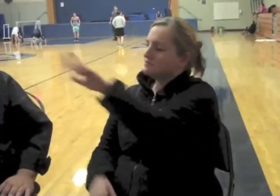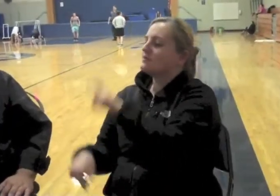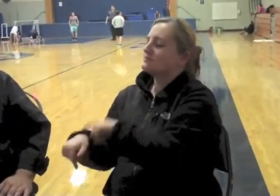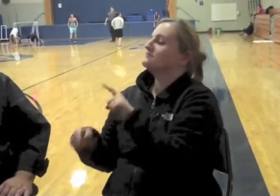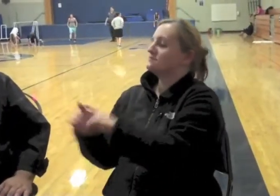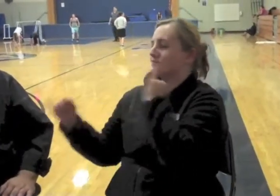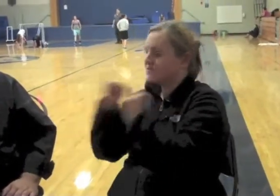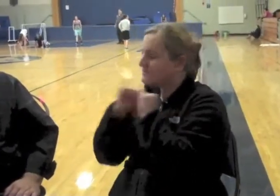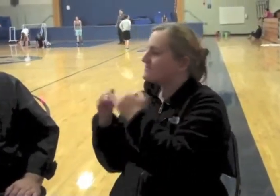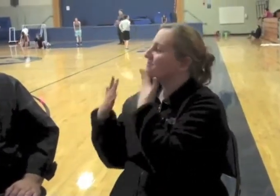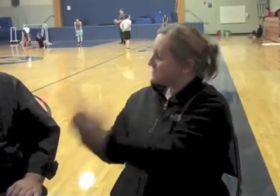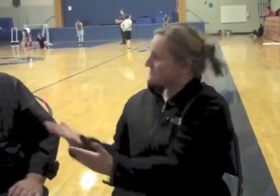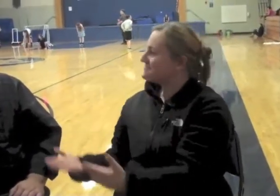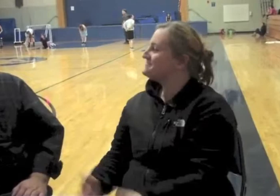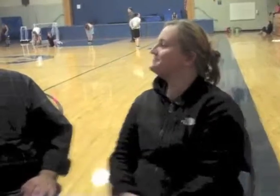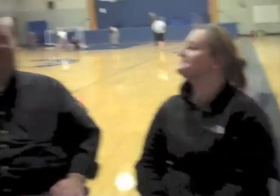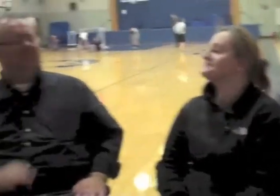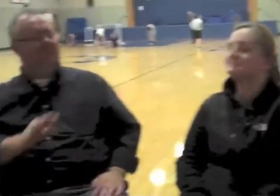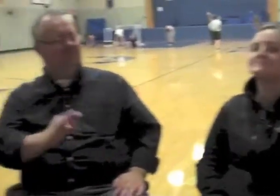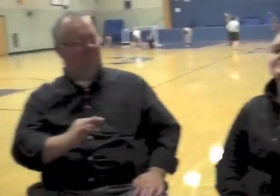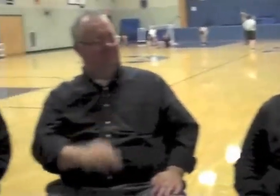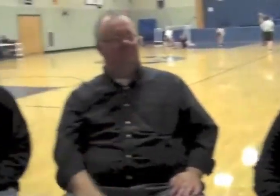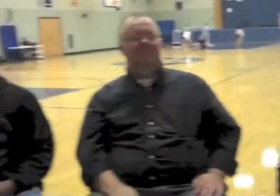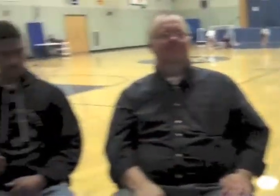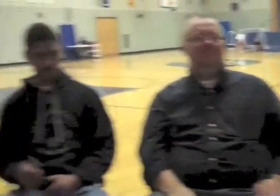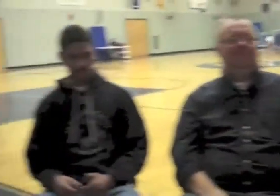thank you all for your time. I really appreciate it. No problem.